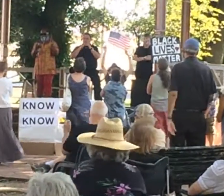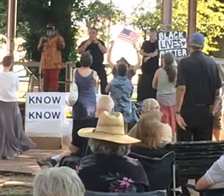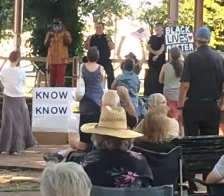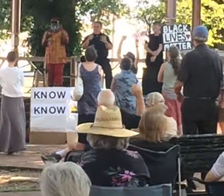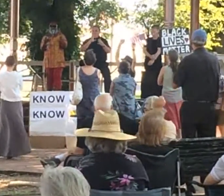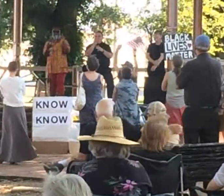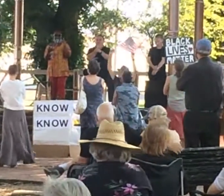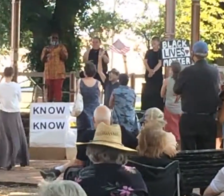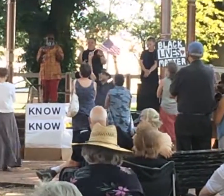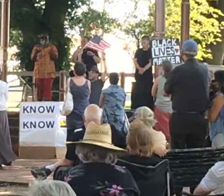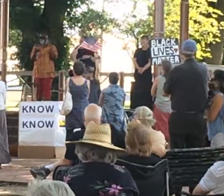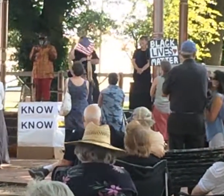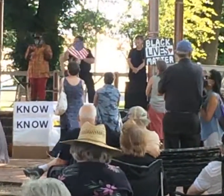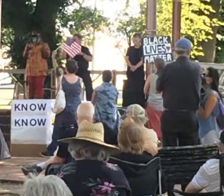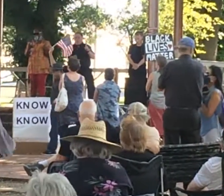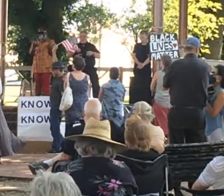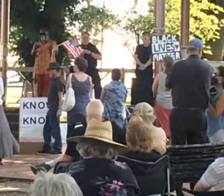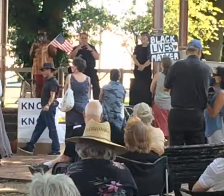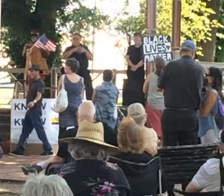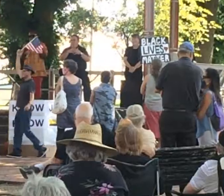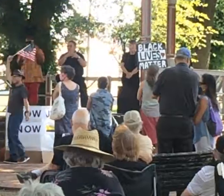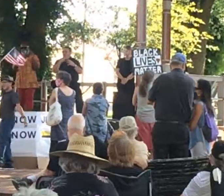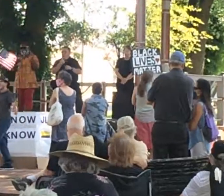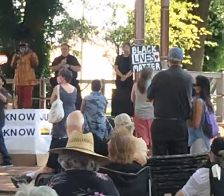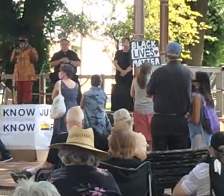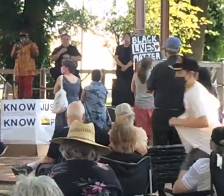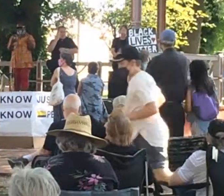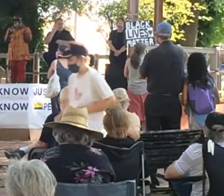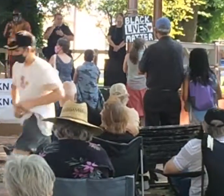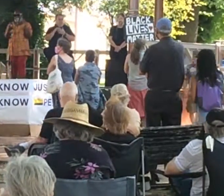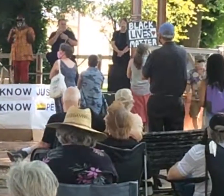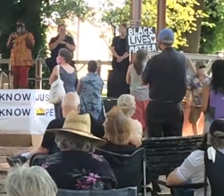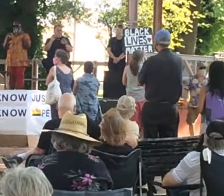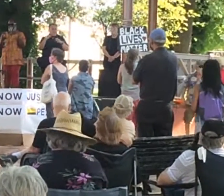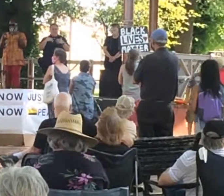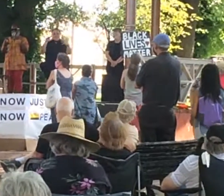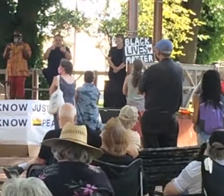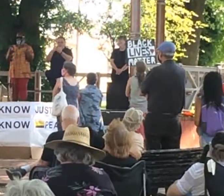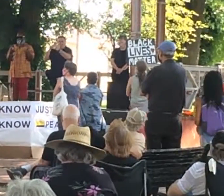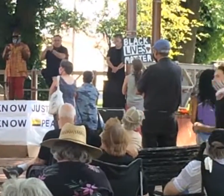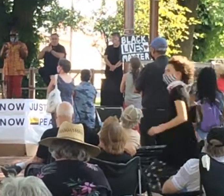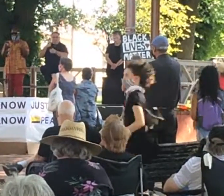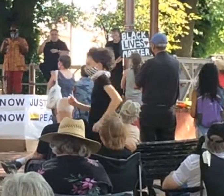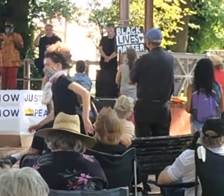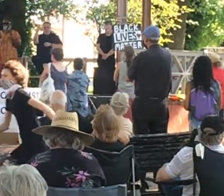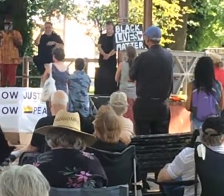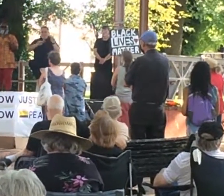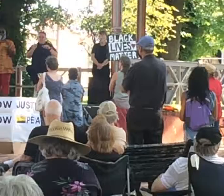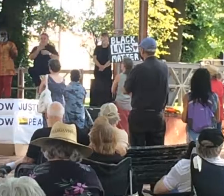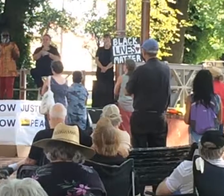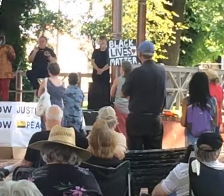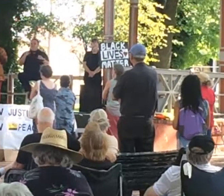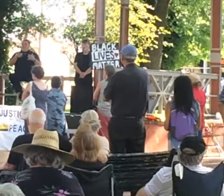Mean to be free for a black person in America, right? We know that freedom has its challenges, yet for black people,